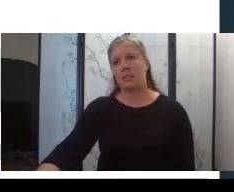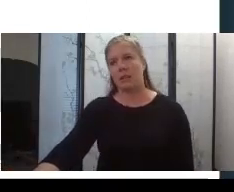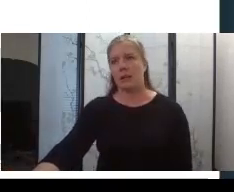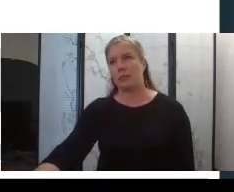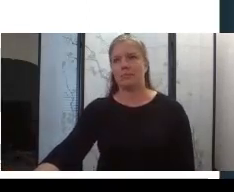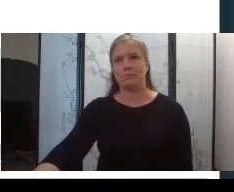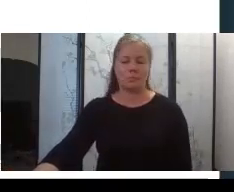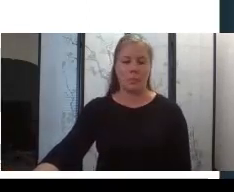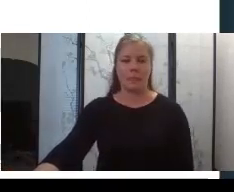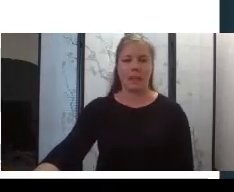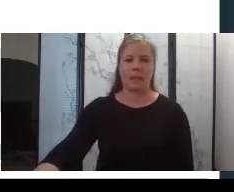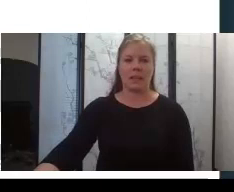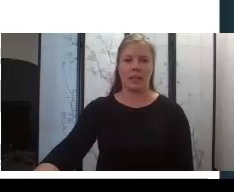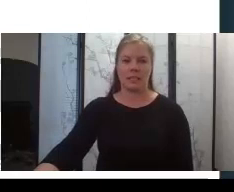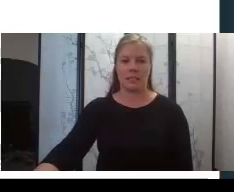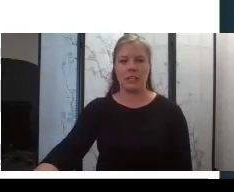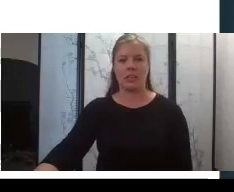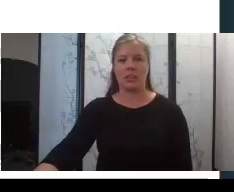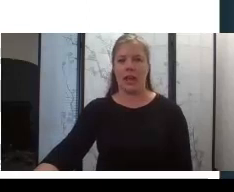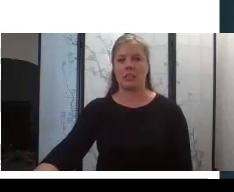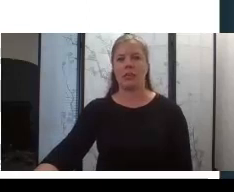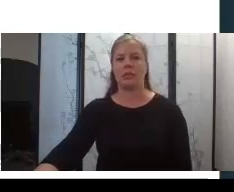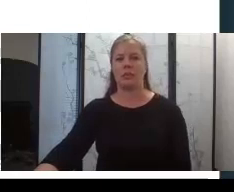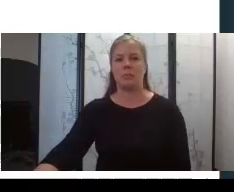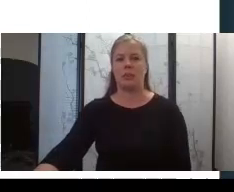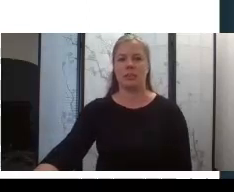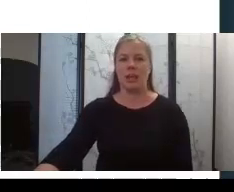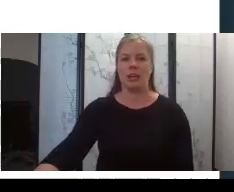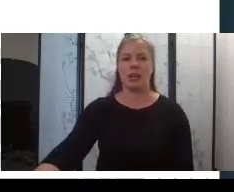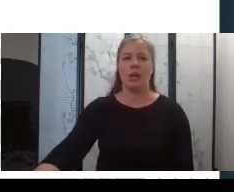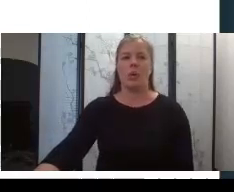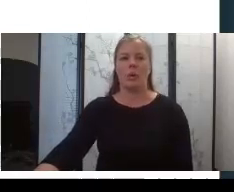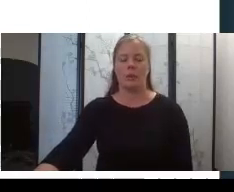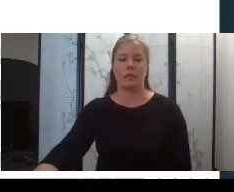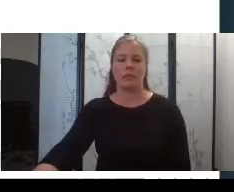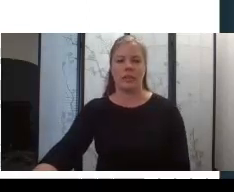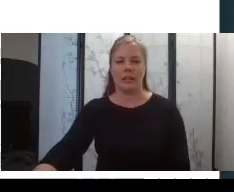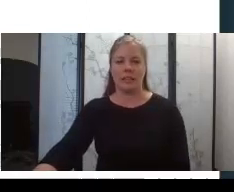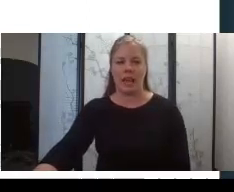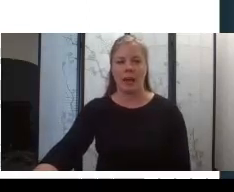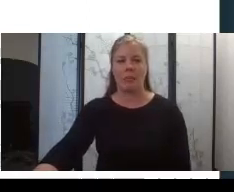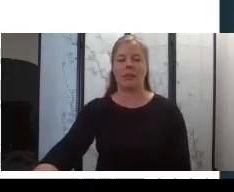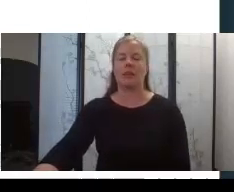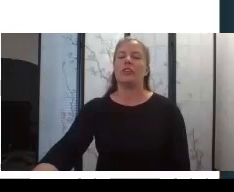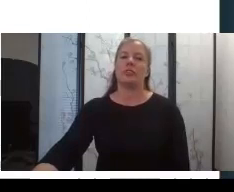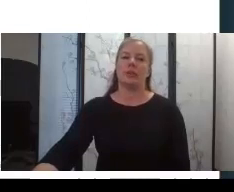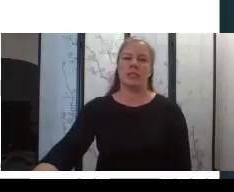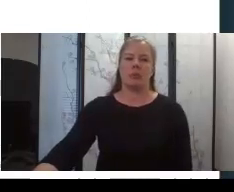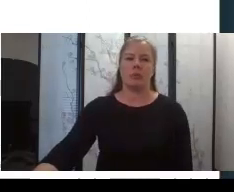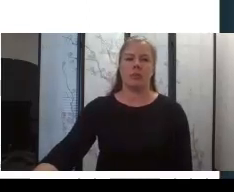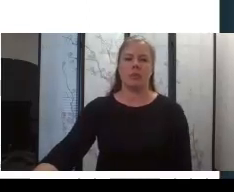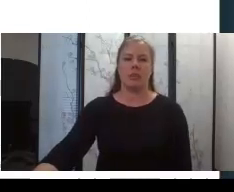that, again, like it says here, the attitude of the speaker signer or things that are needing to happen.